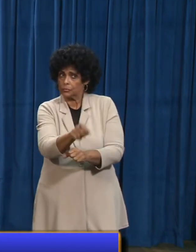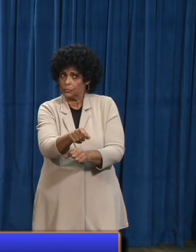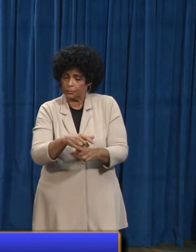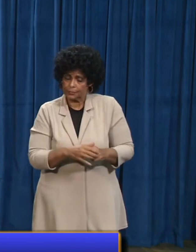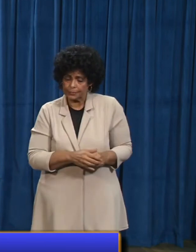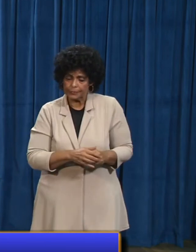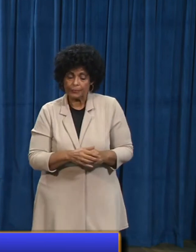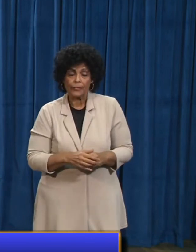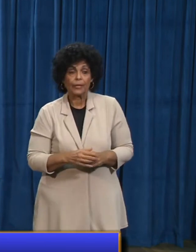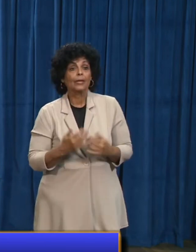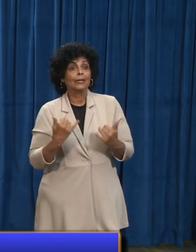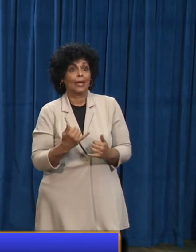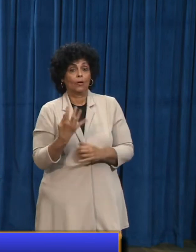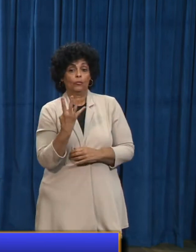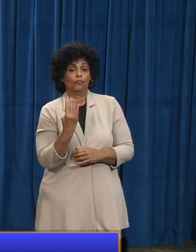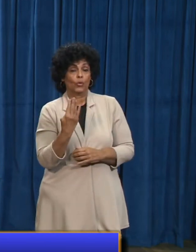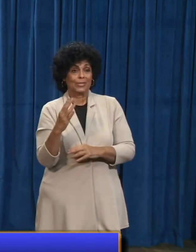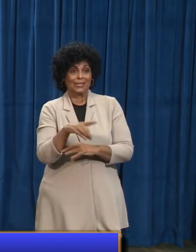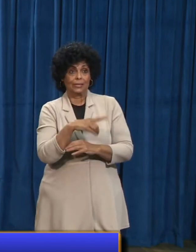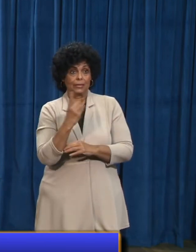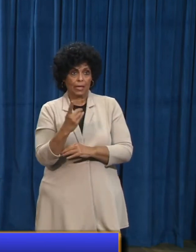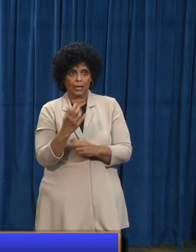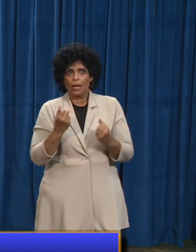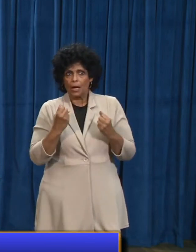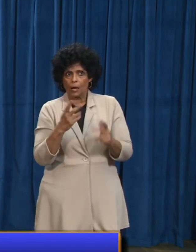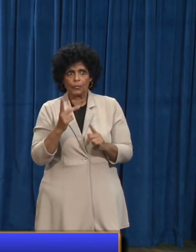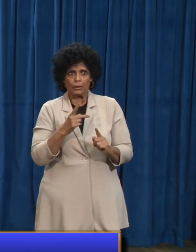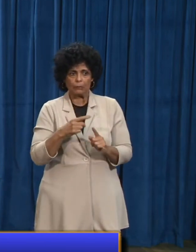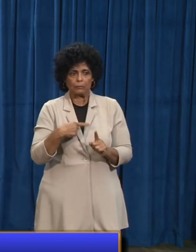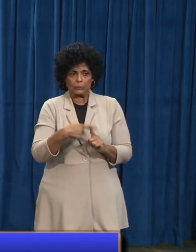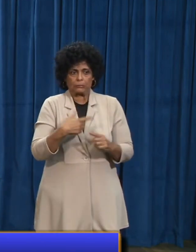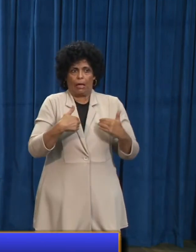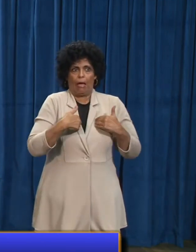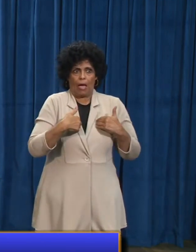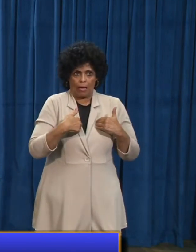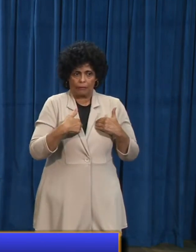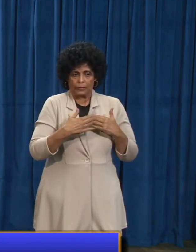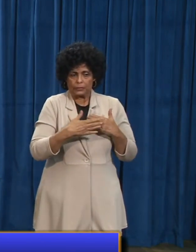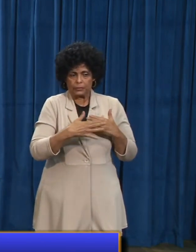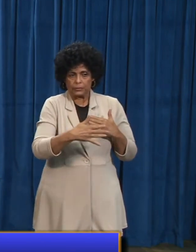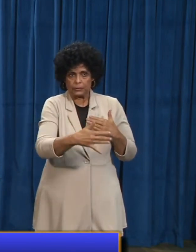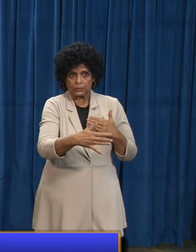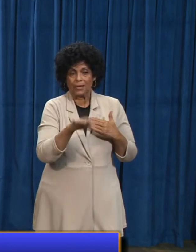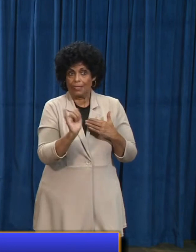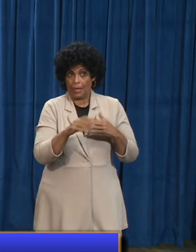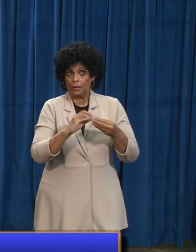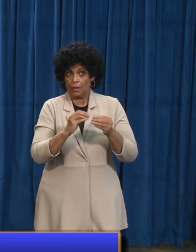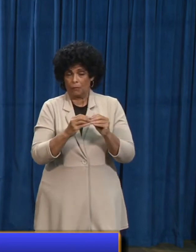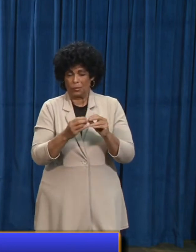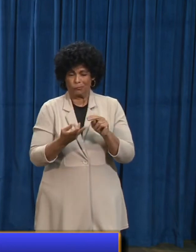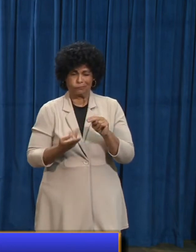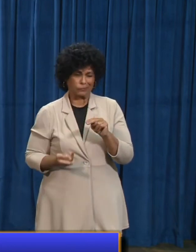14-day rolling positivity rate has risen significantly.